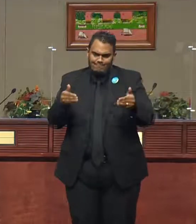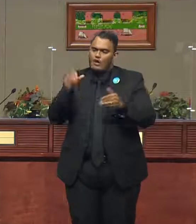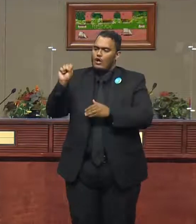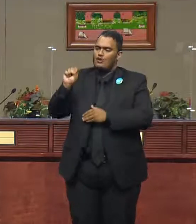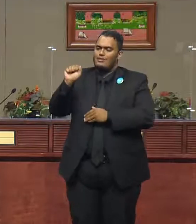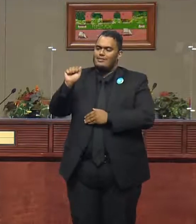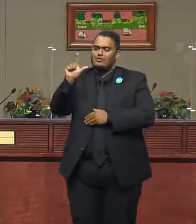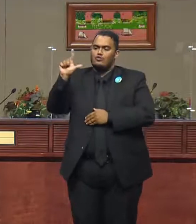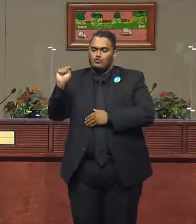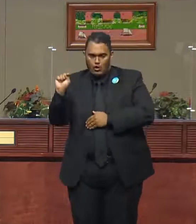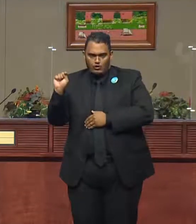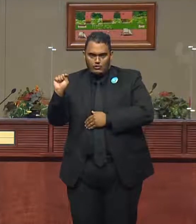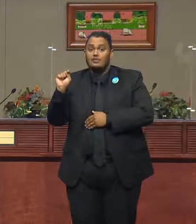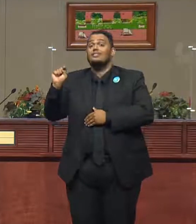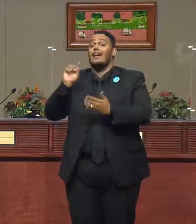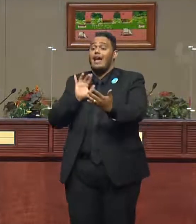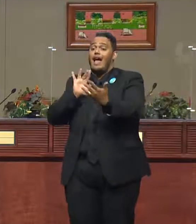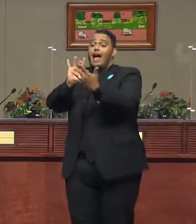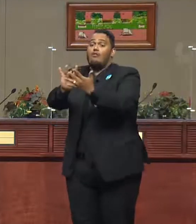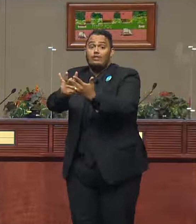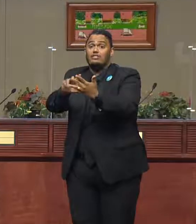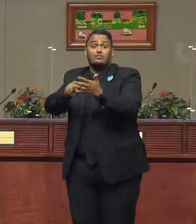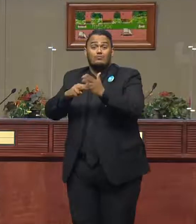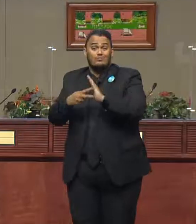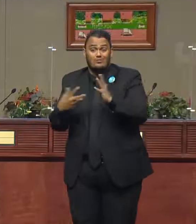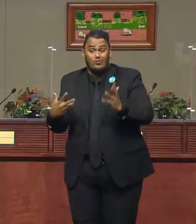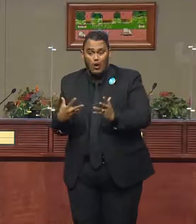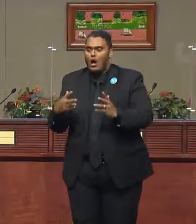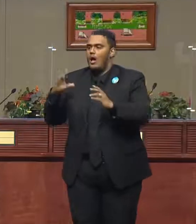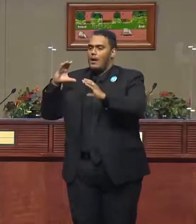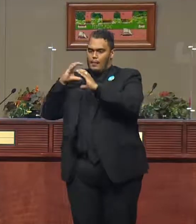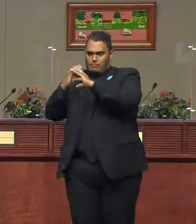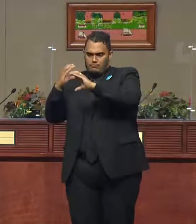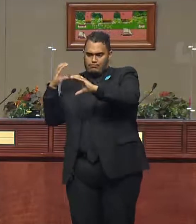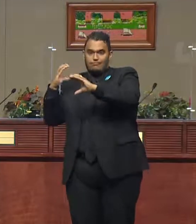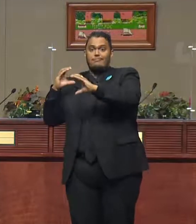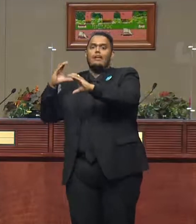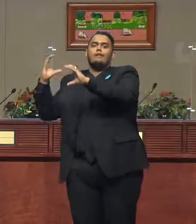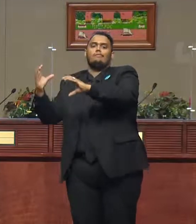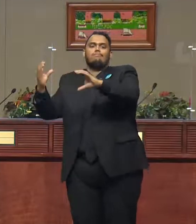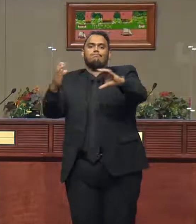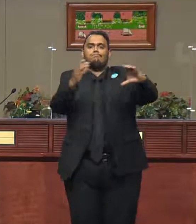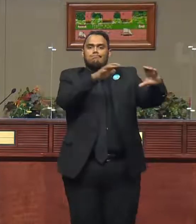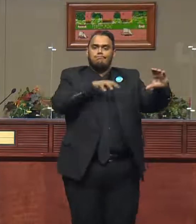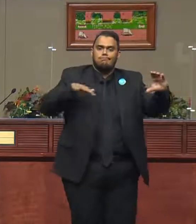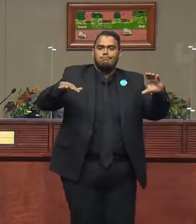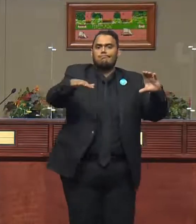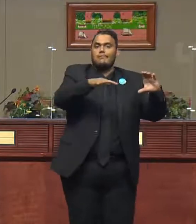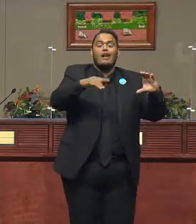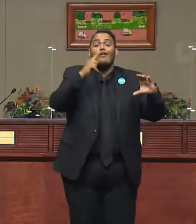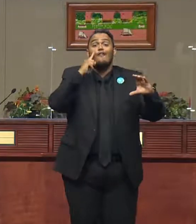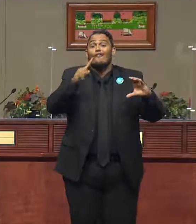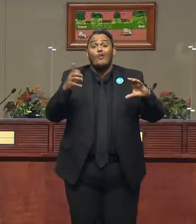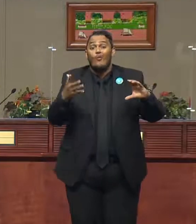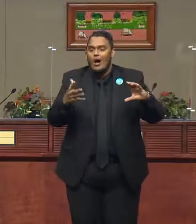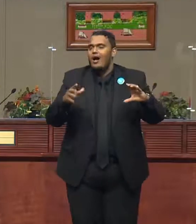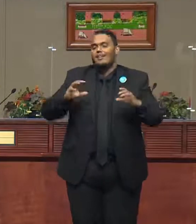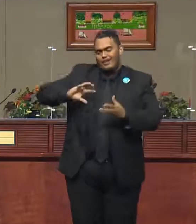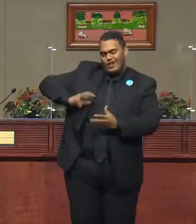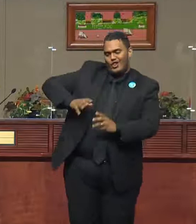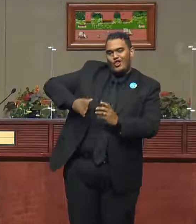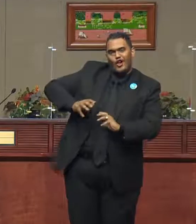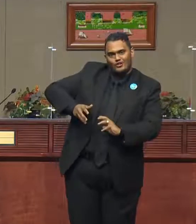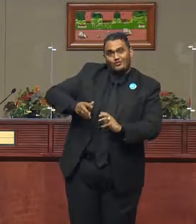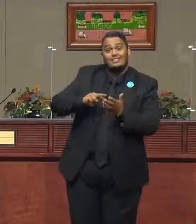mobile laundry service trailer. The trailer provides free place for homeless individuals to clean their clothing. Through our partnership,